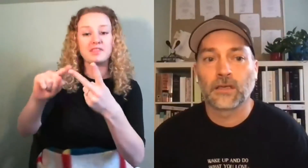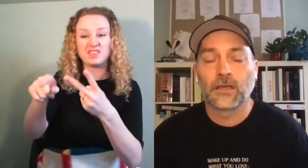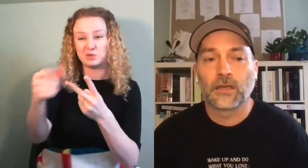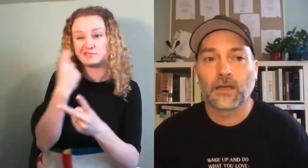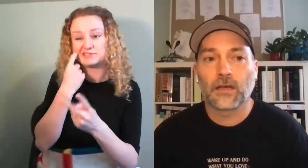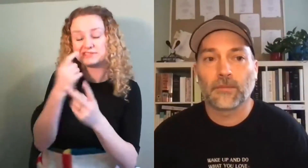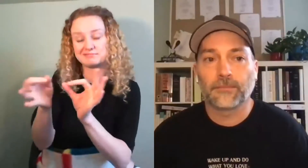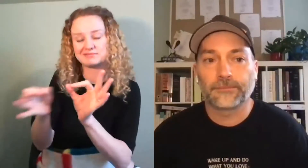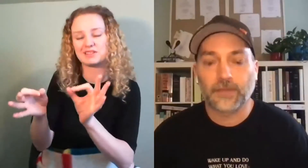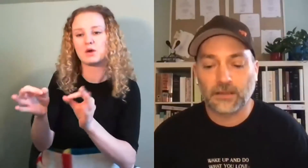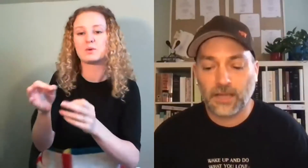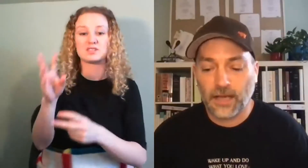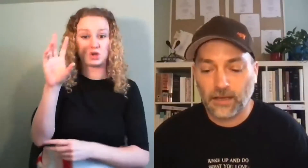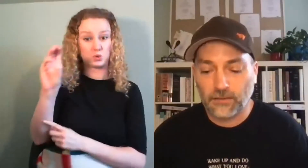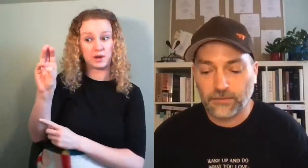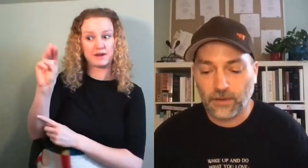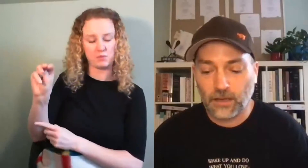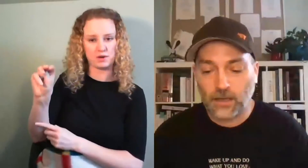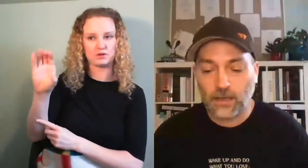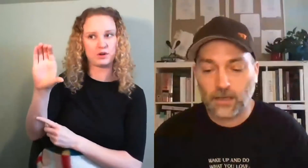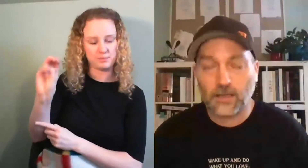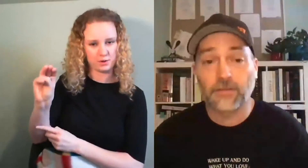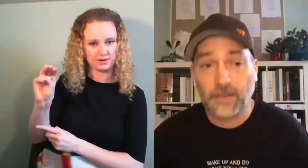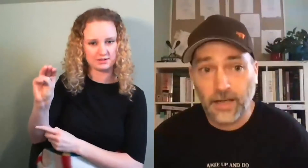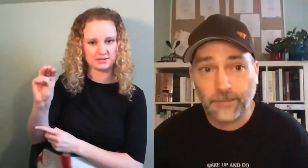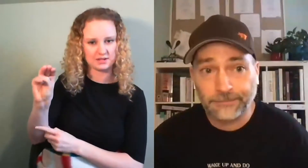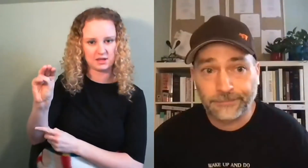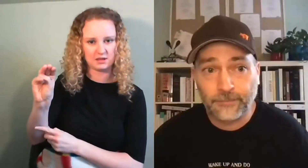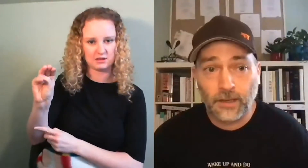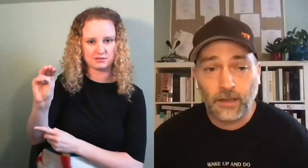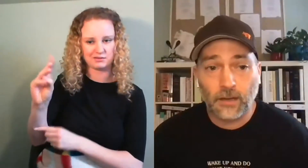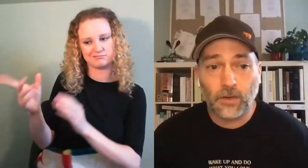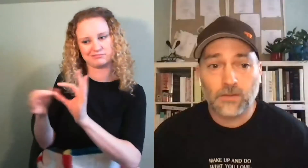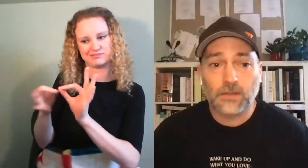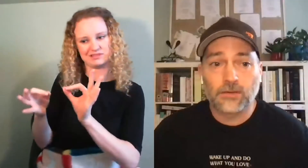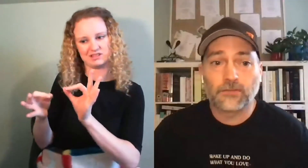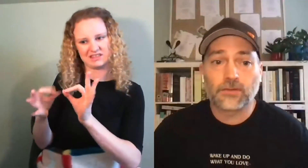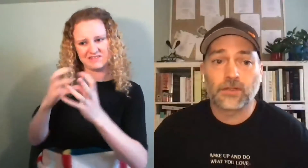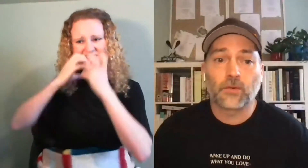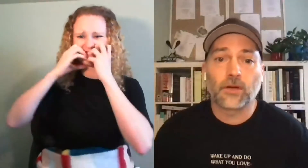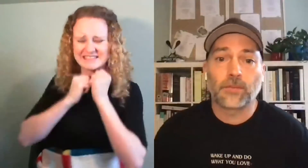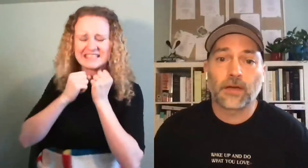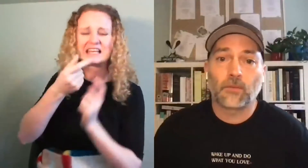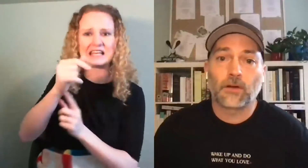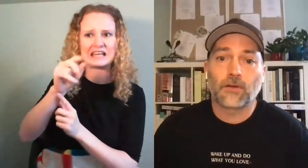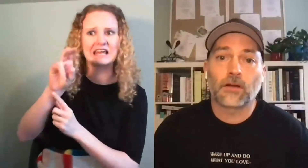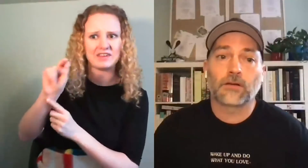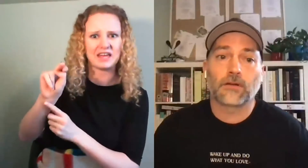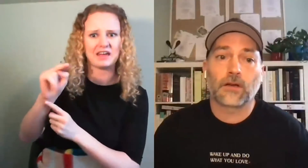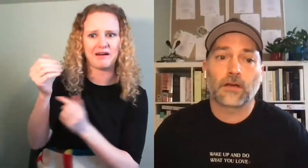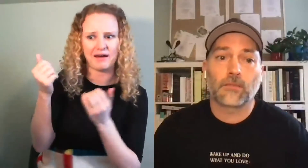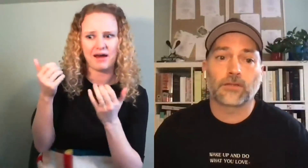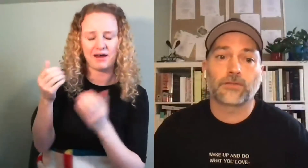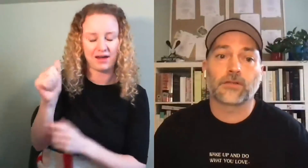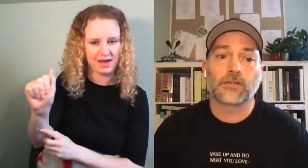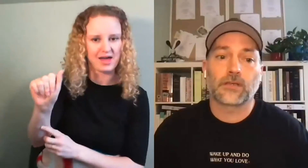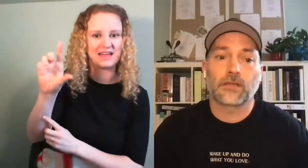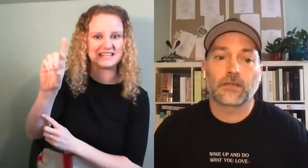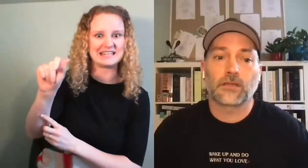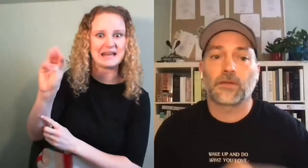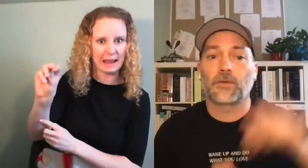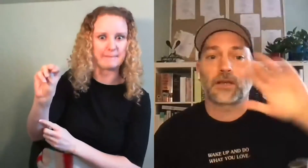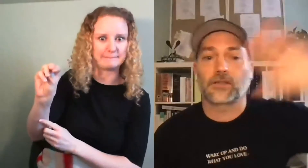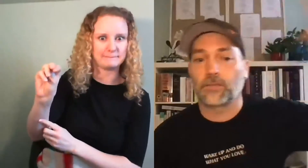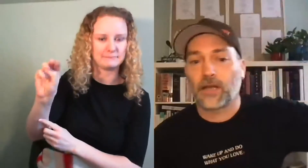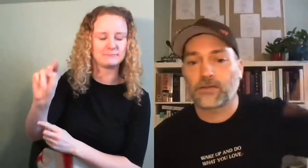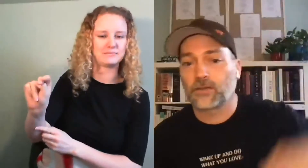Mornings tag of giving a damn. When I was at the University of Winnipeg, one of our mantras and